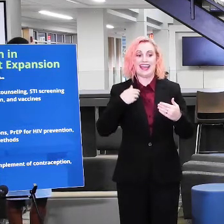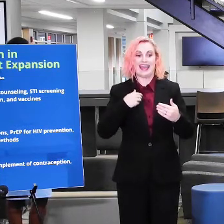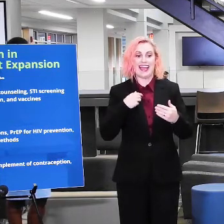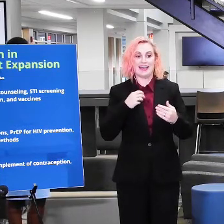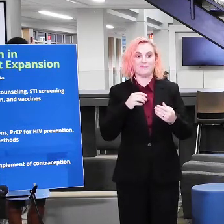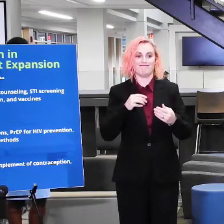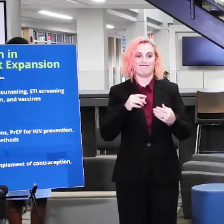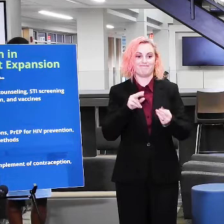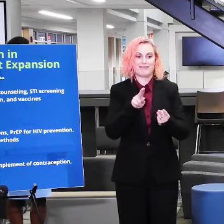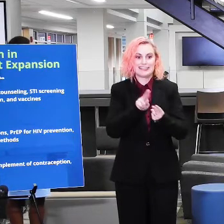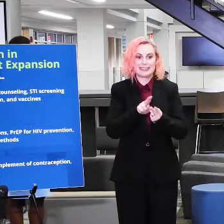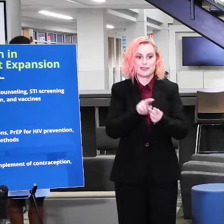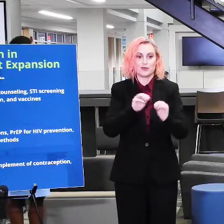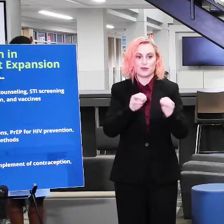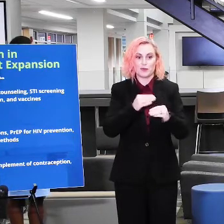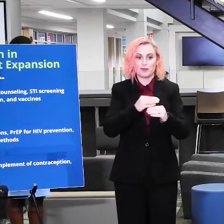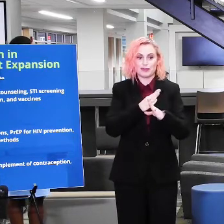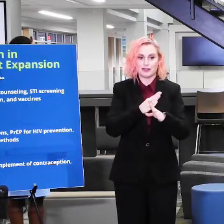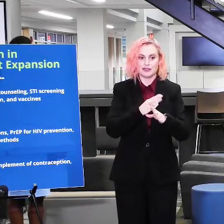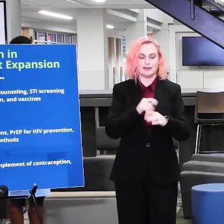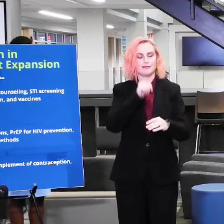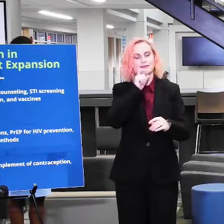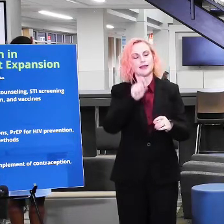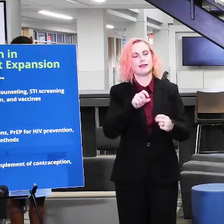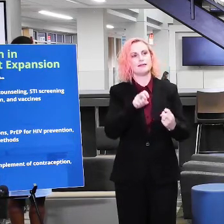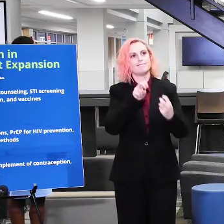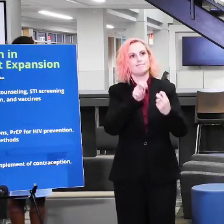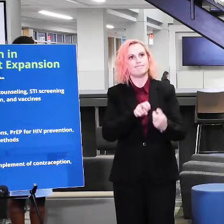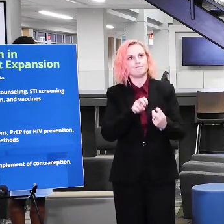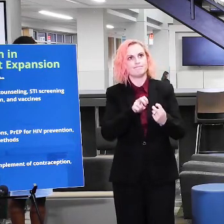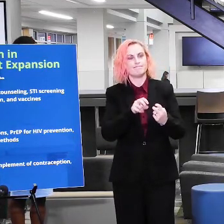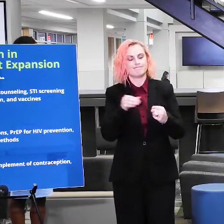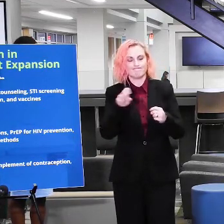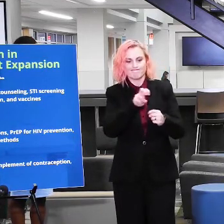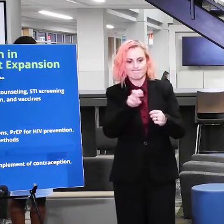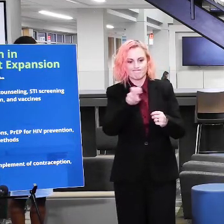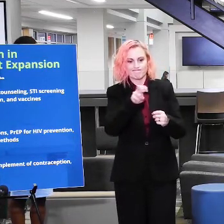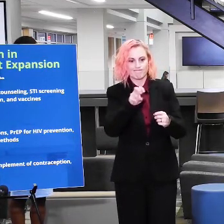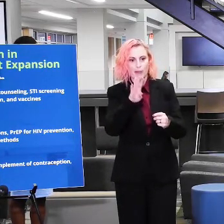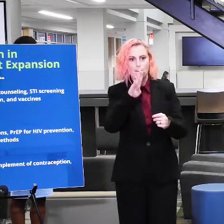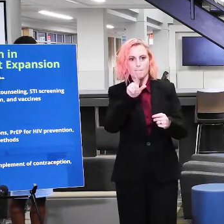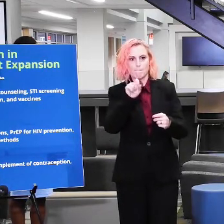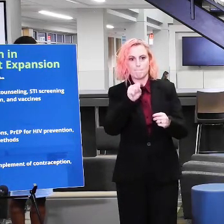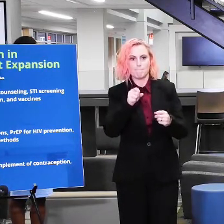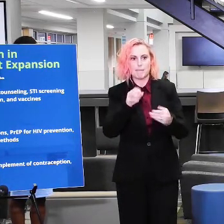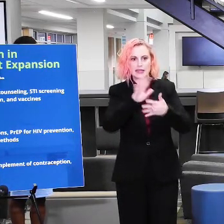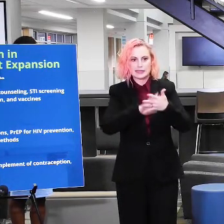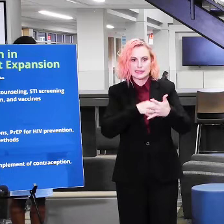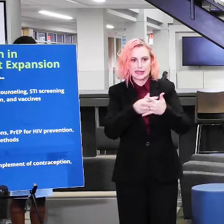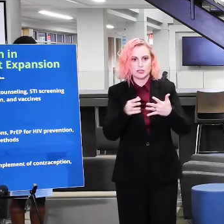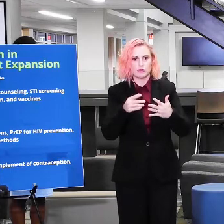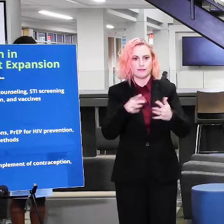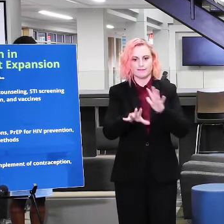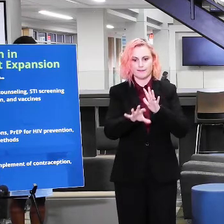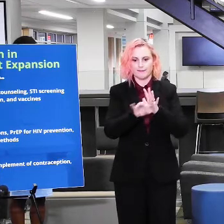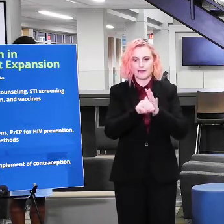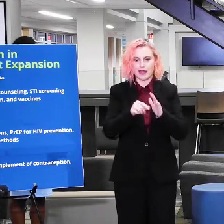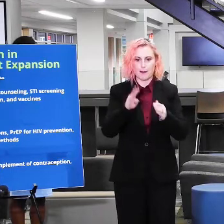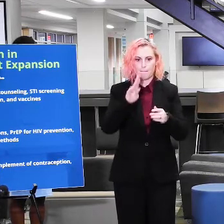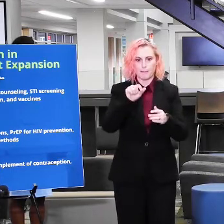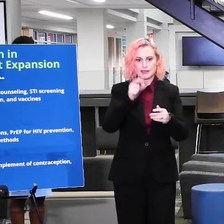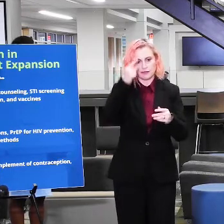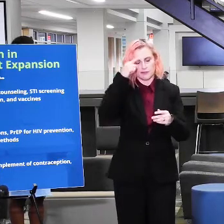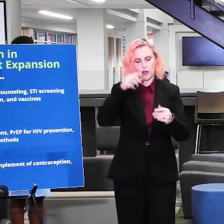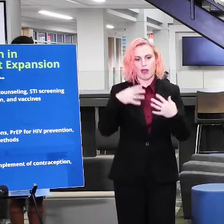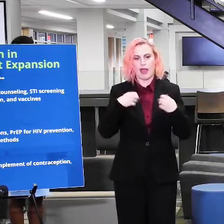unprotected sex, we're not going to have to sit down and navigate the bus routes to the health department, or I'm not